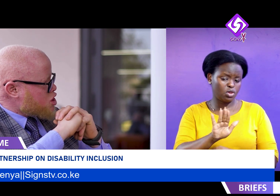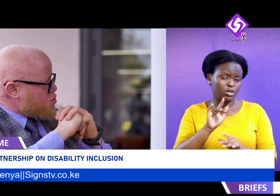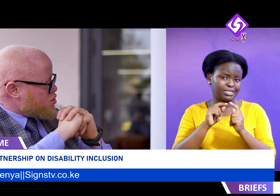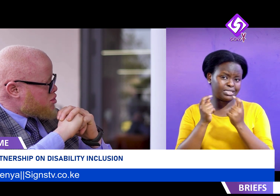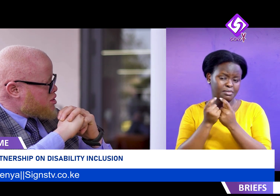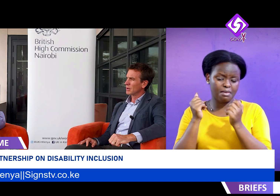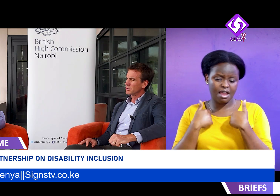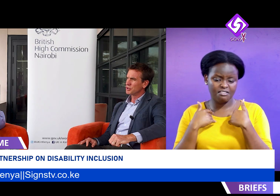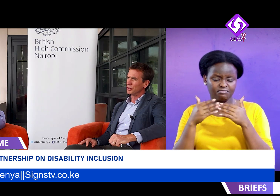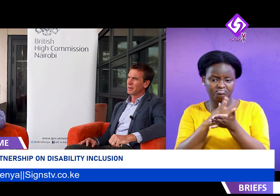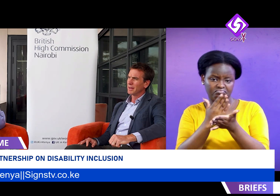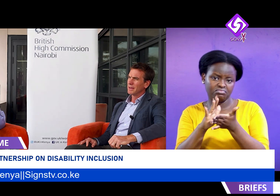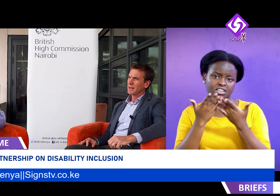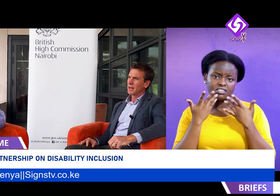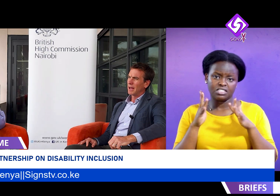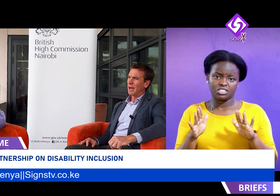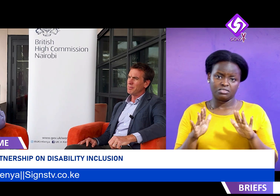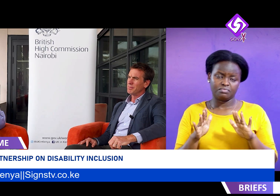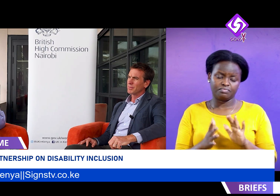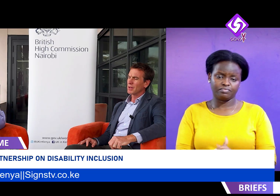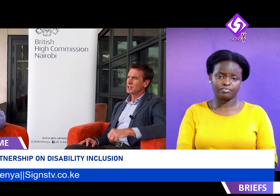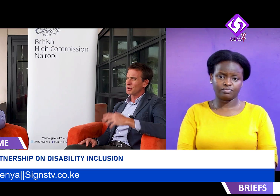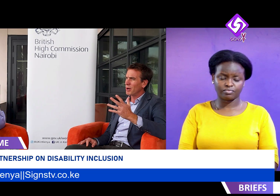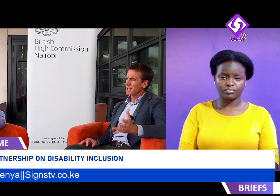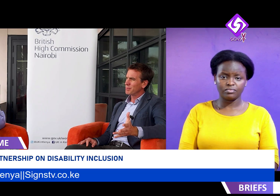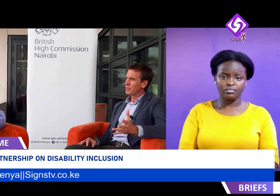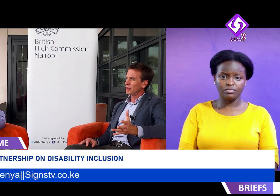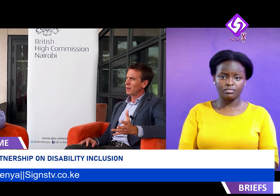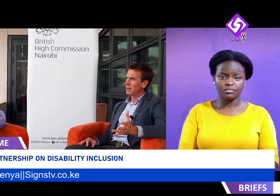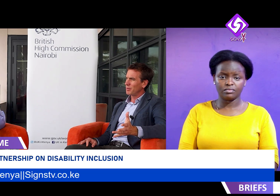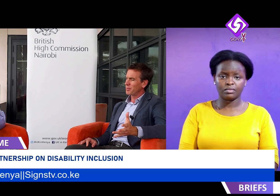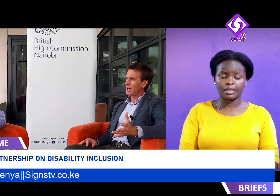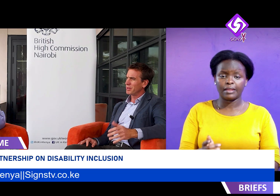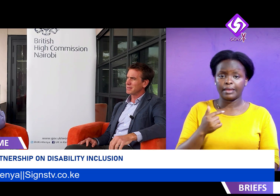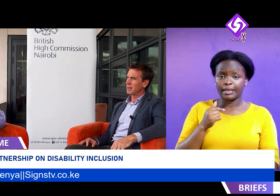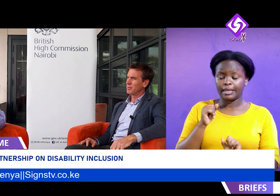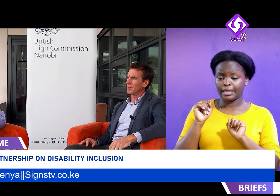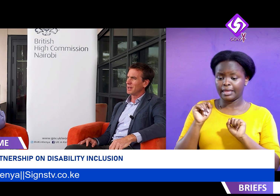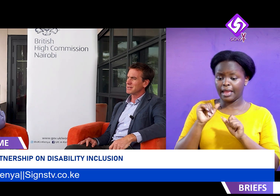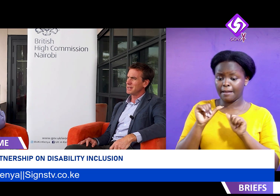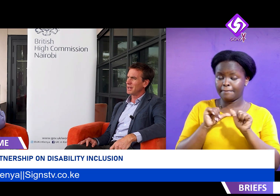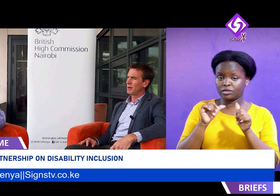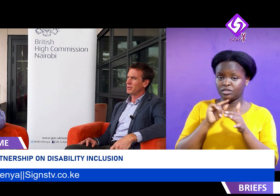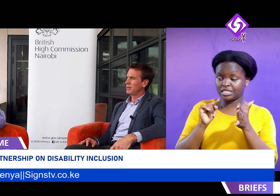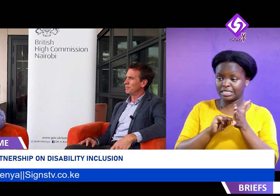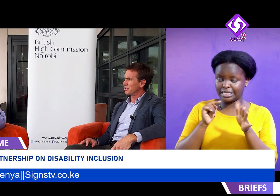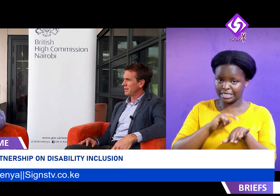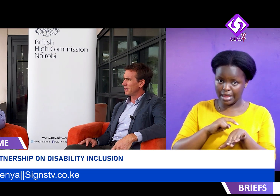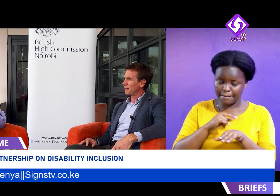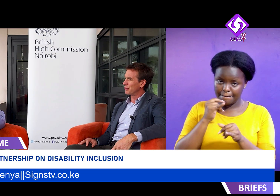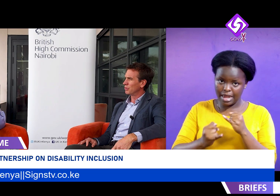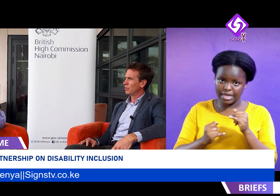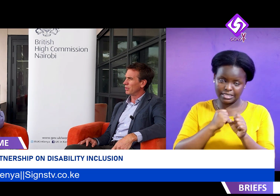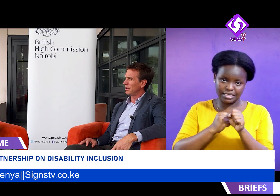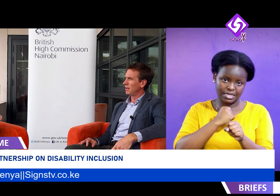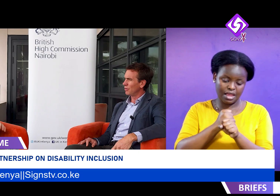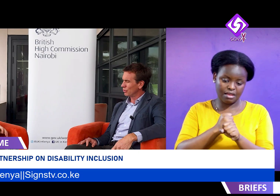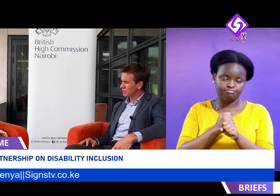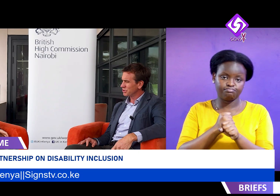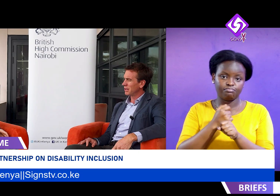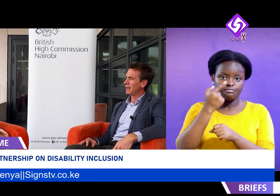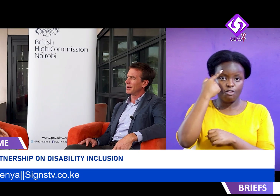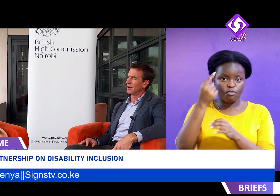to share with you? Sure. So I was able to, it was about this time last year, I was in Busia for